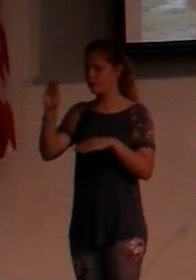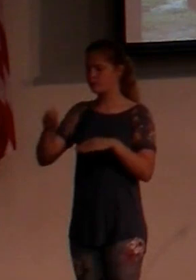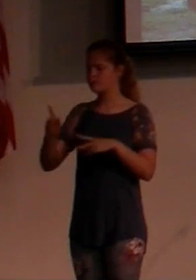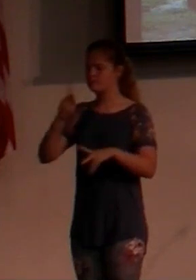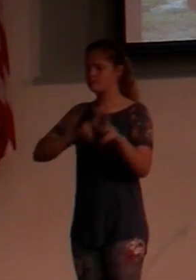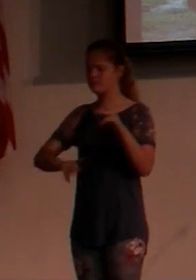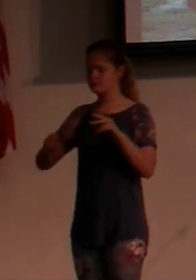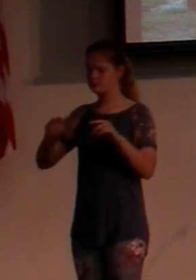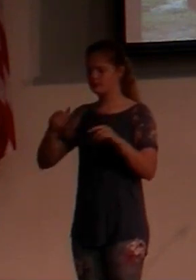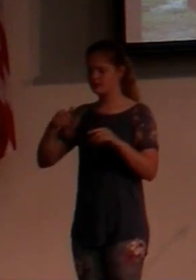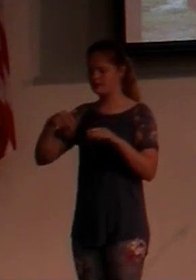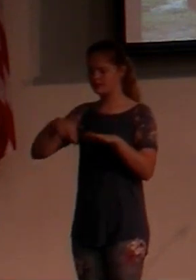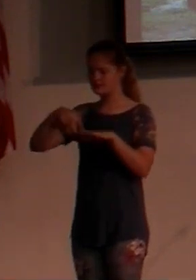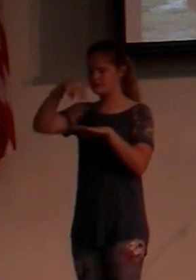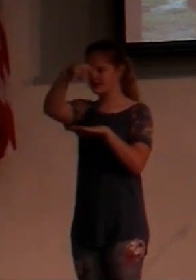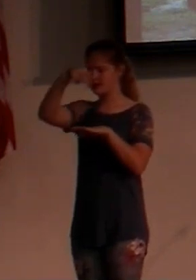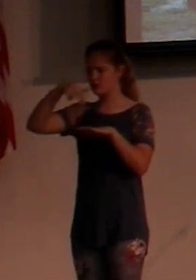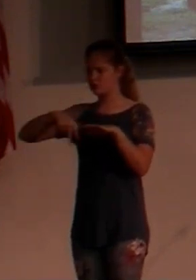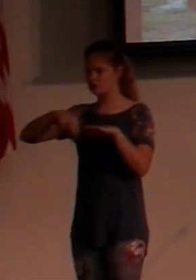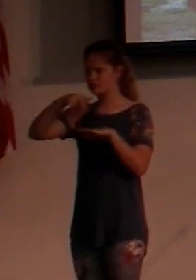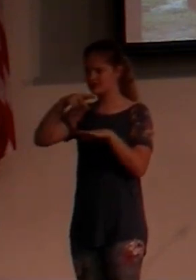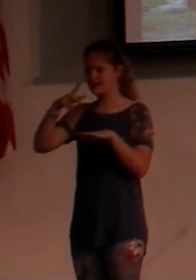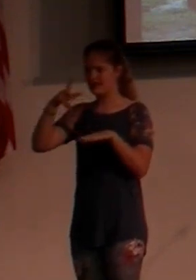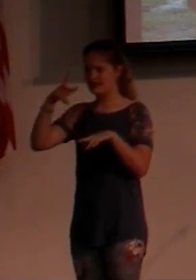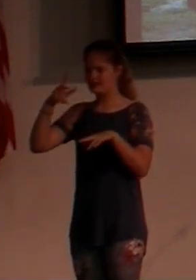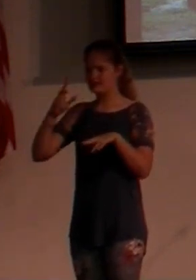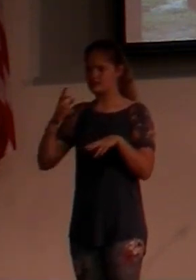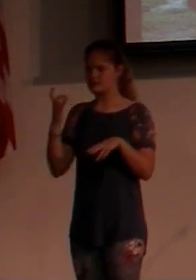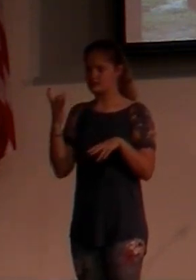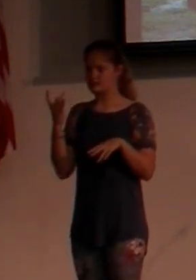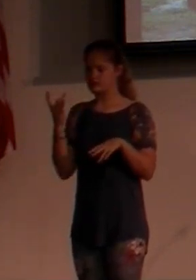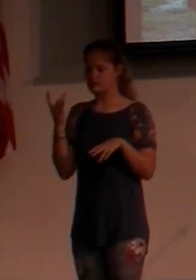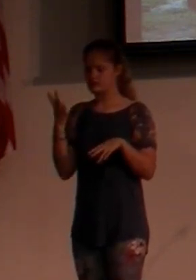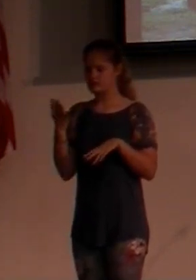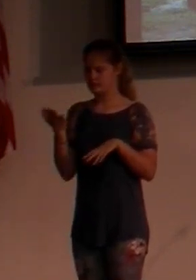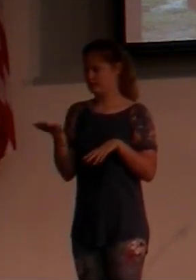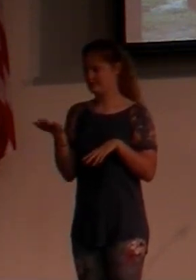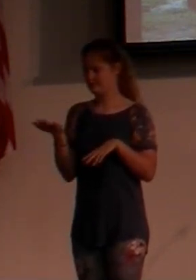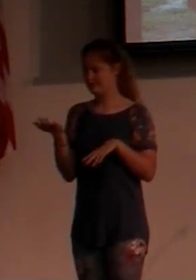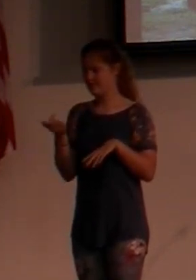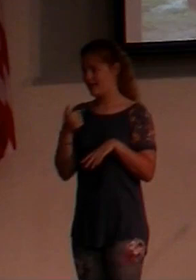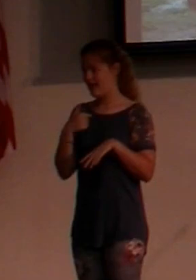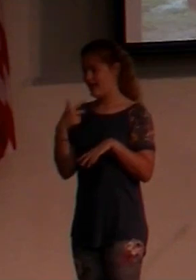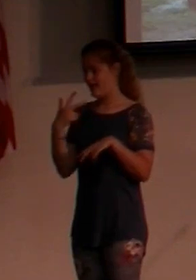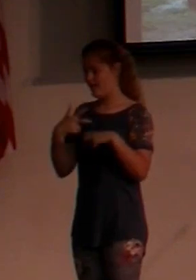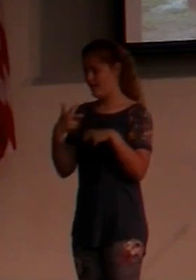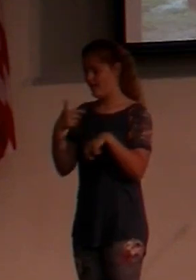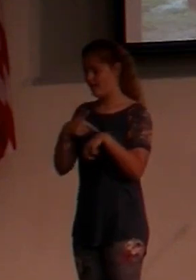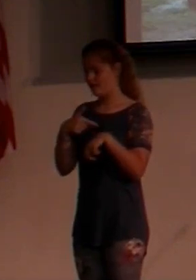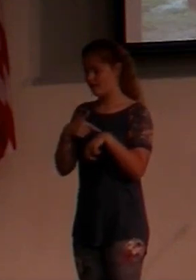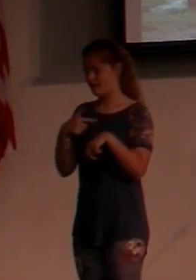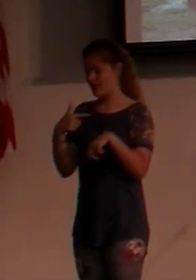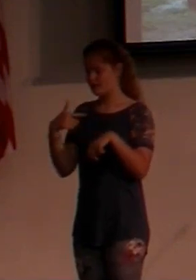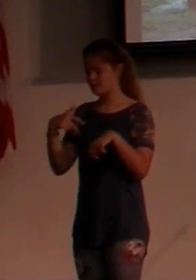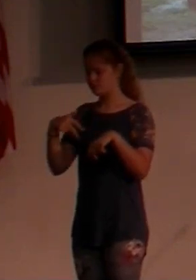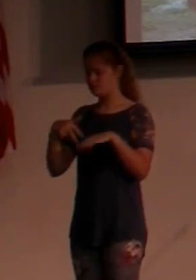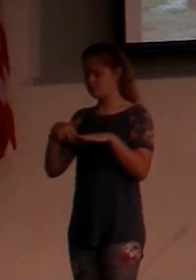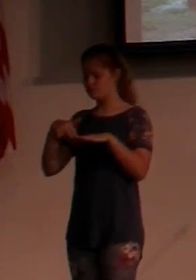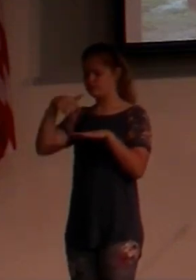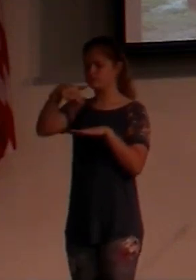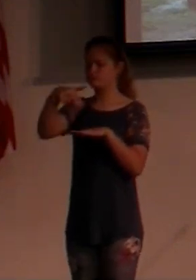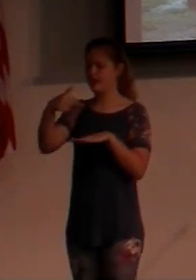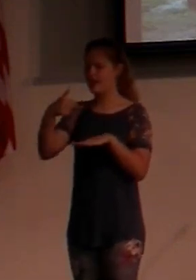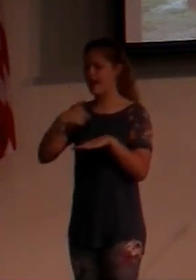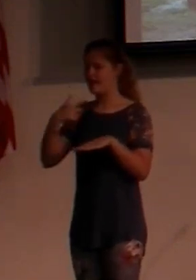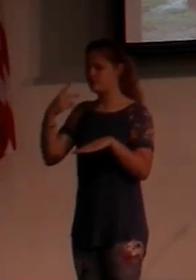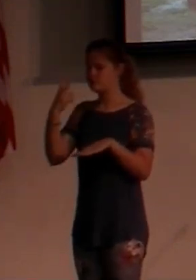into their homes are pretty treacherous. I had a hard time getting up his stairs, and I have two good legs. And I